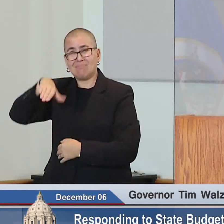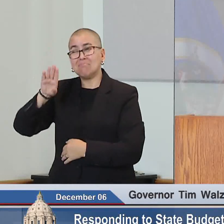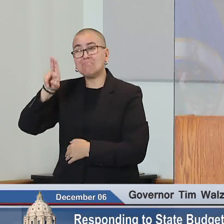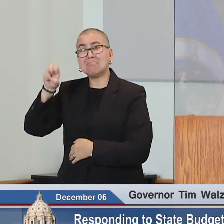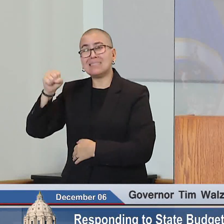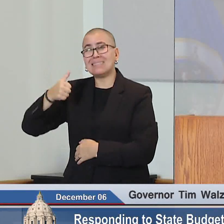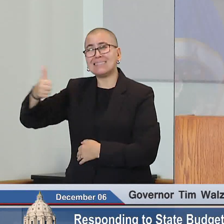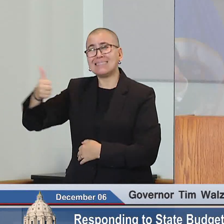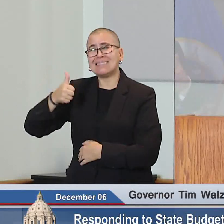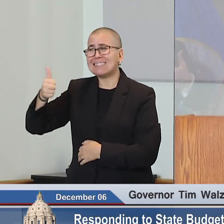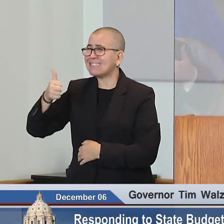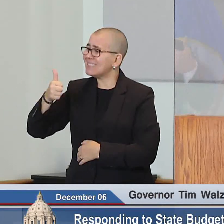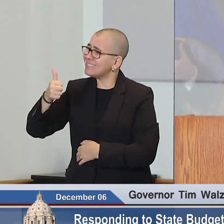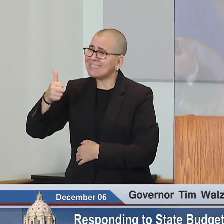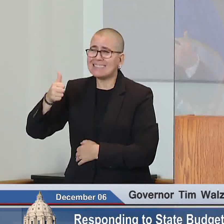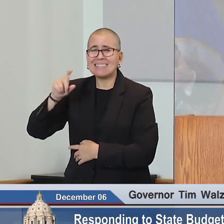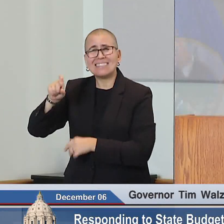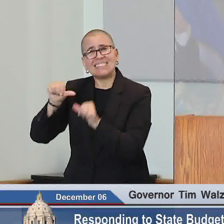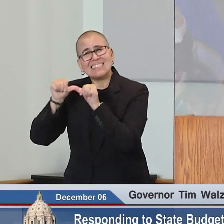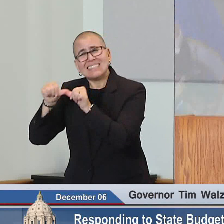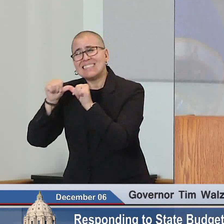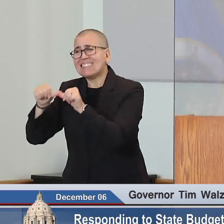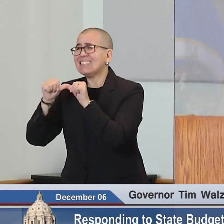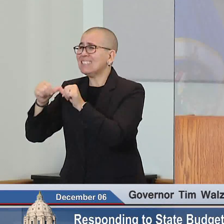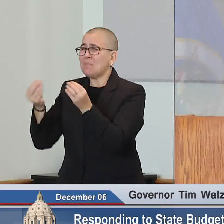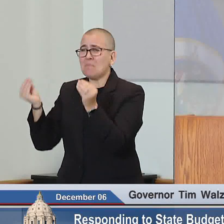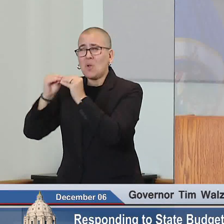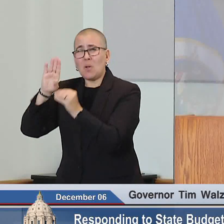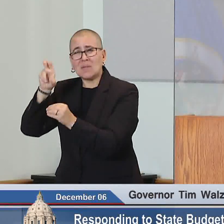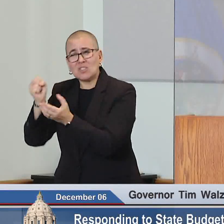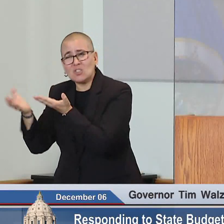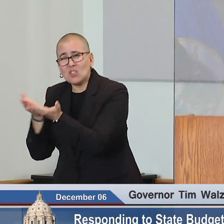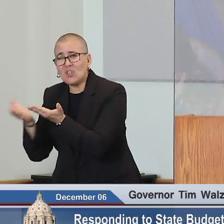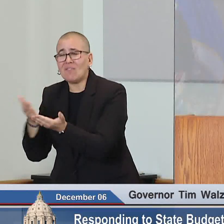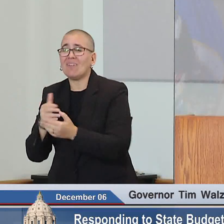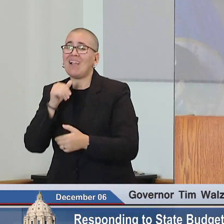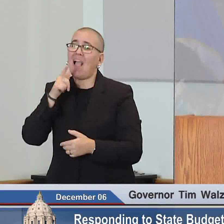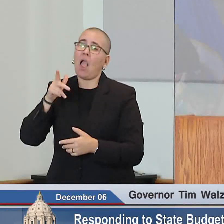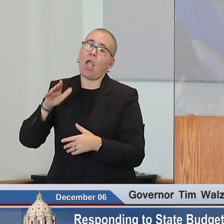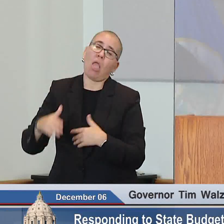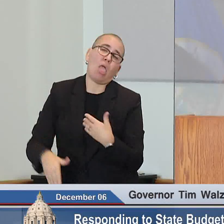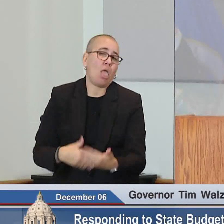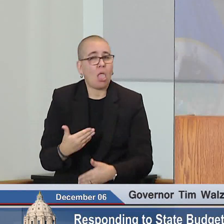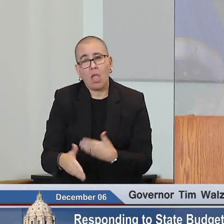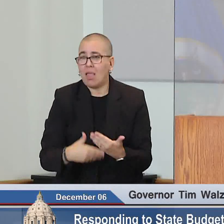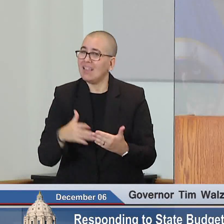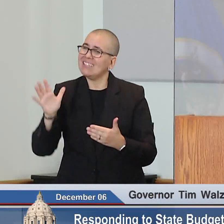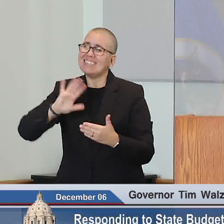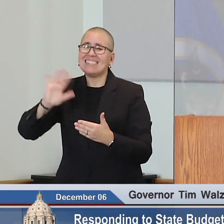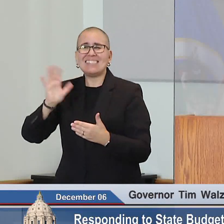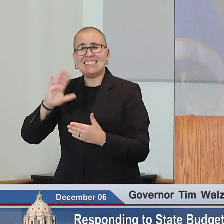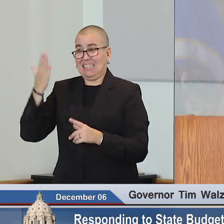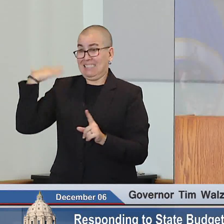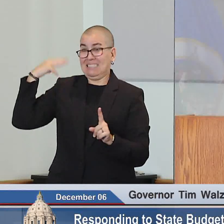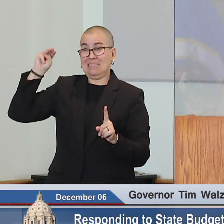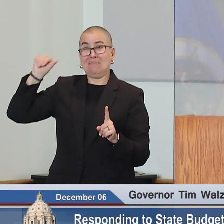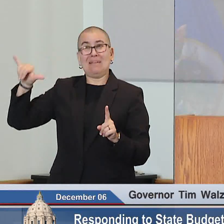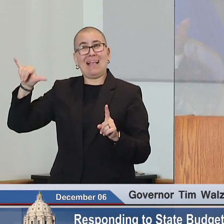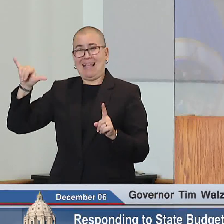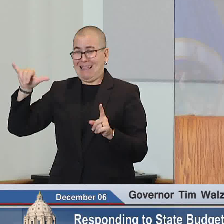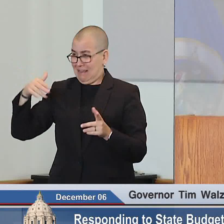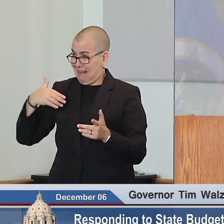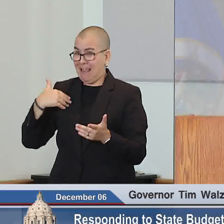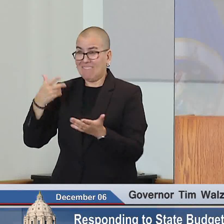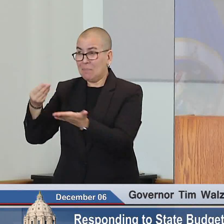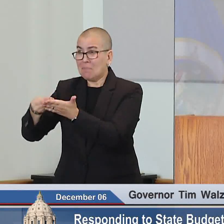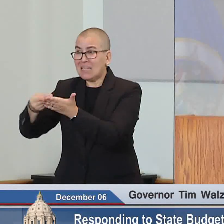And when we froze and didn't move that $9 billion, their budget still came forward to them. And so I think, and this is what